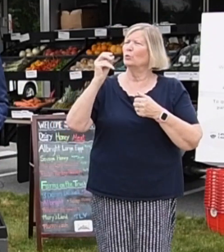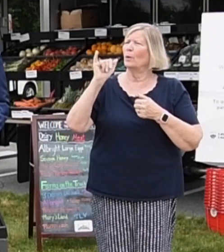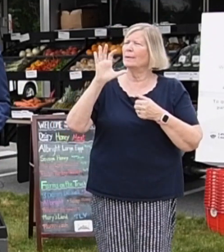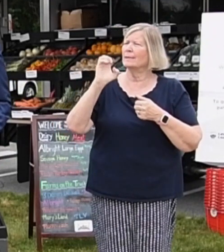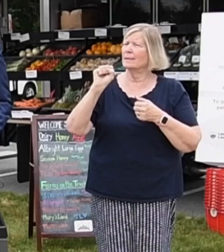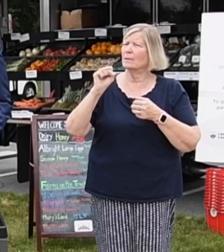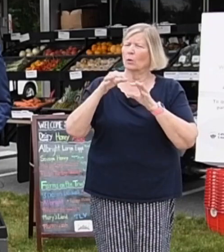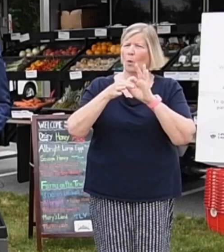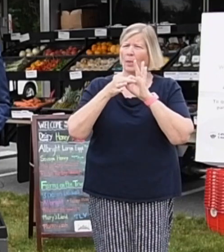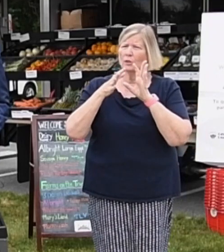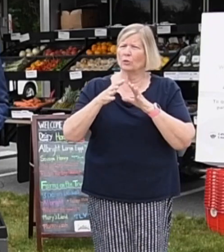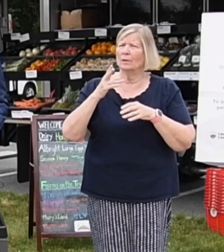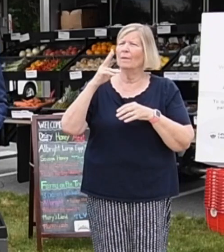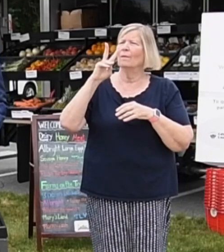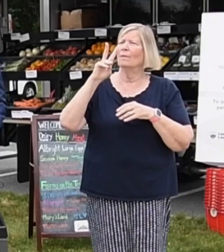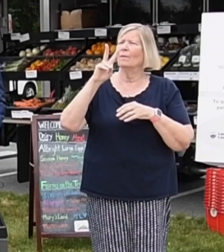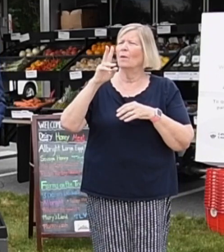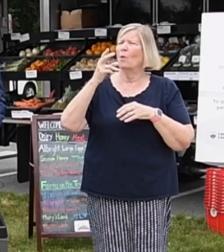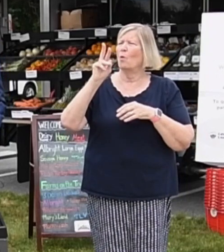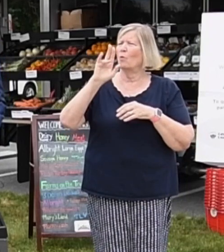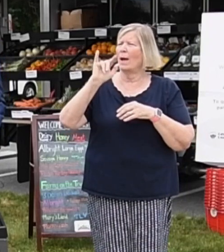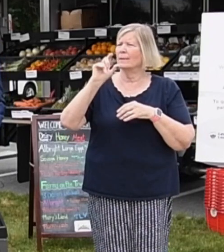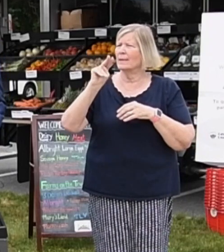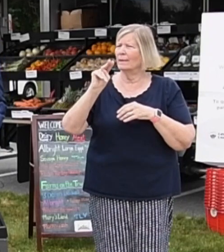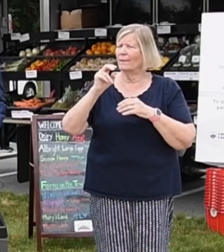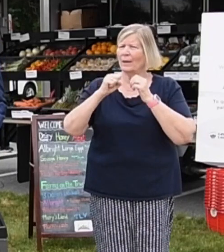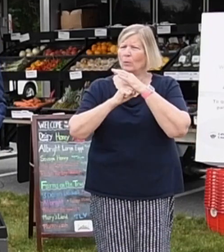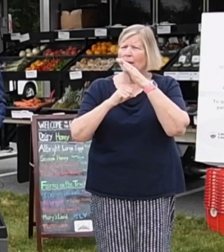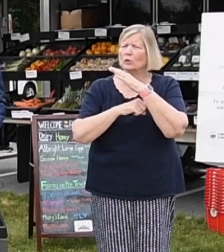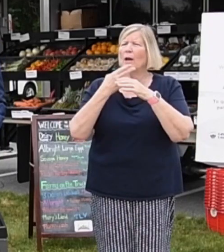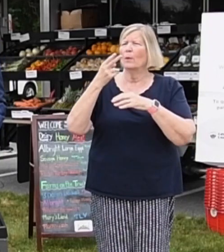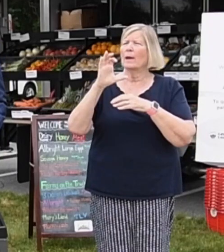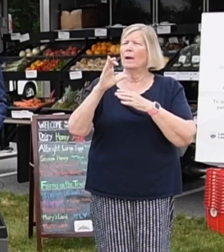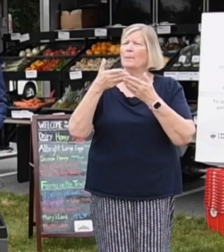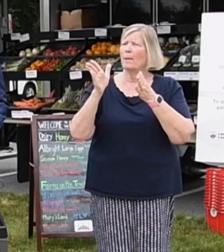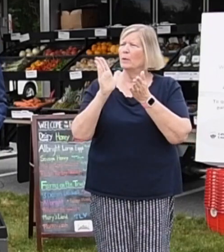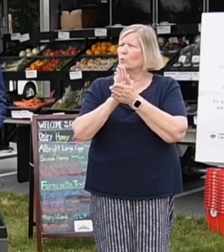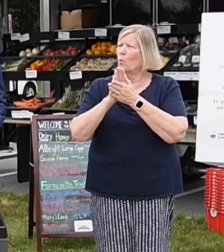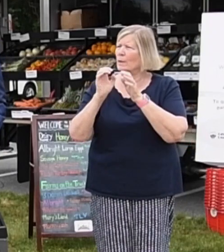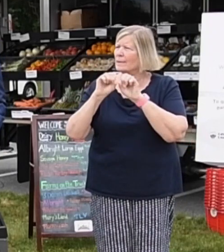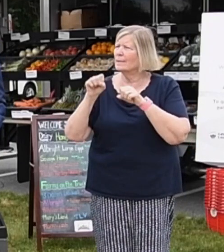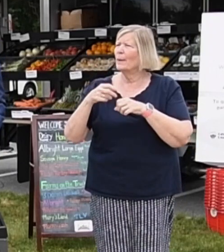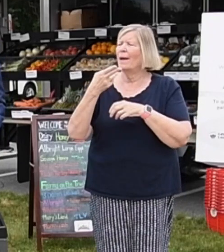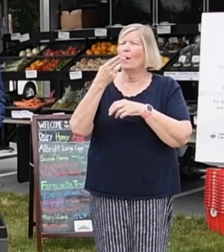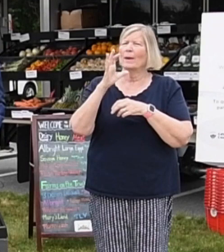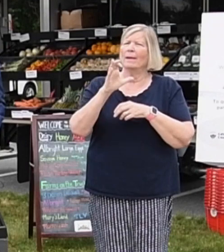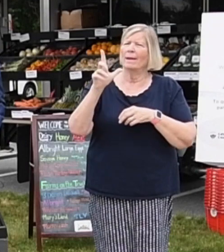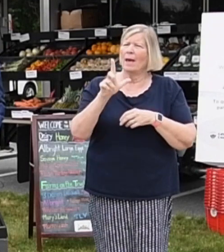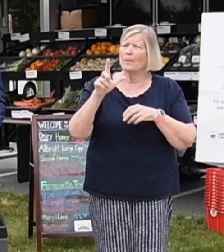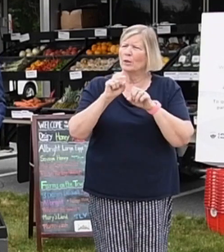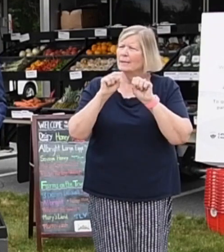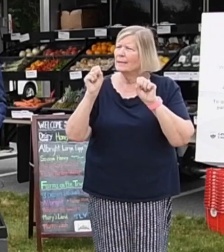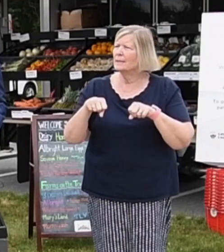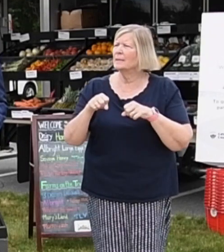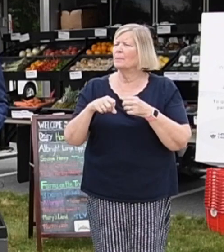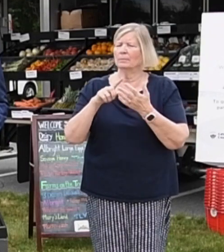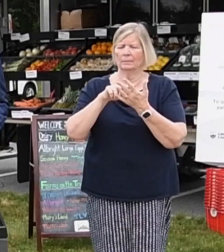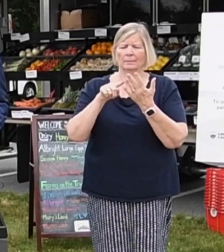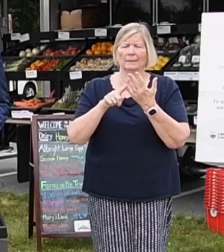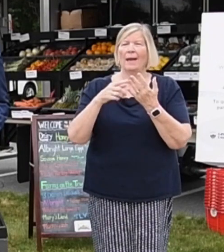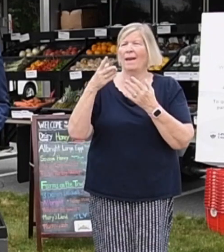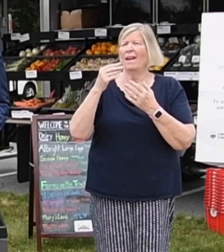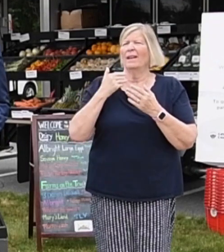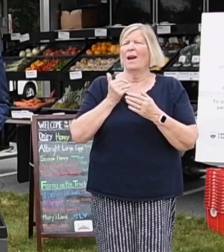Coalition, Horizon Foundation, Howard County Public School System, our Howard County Library System, and